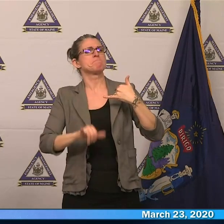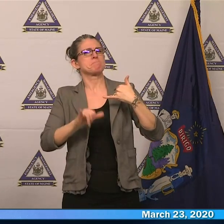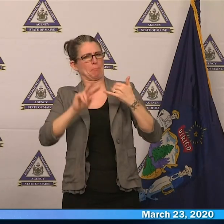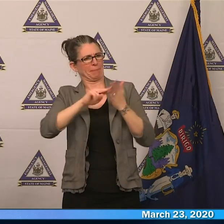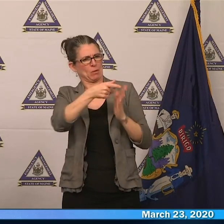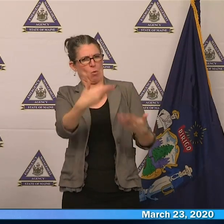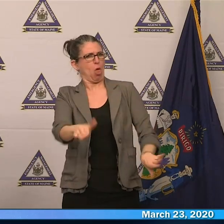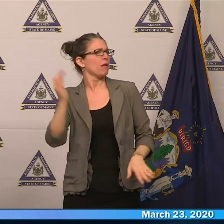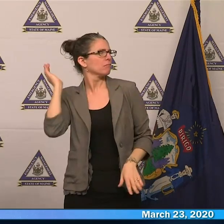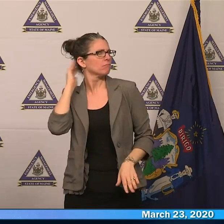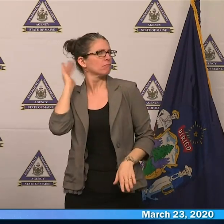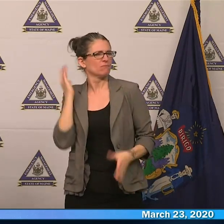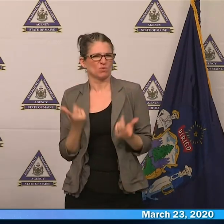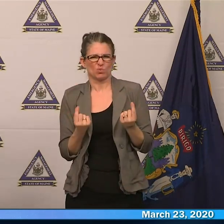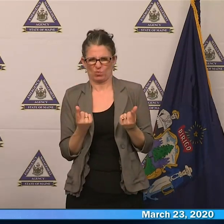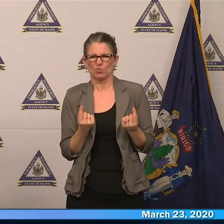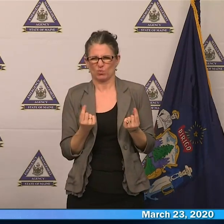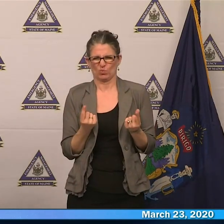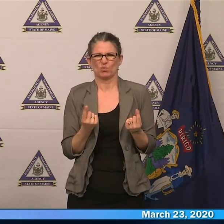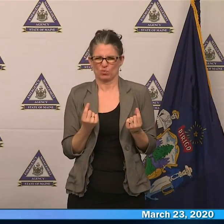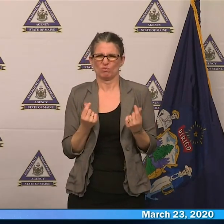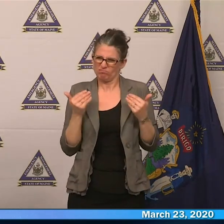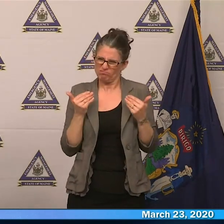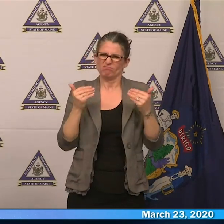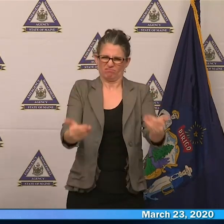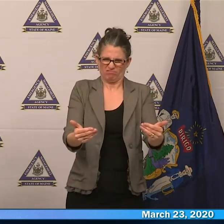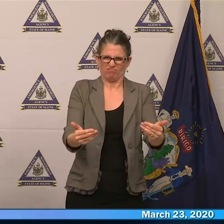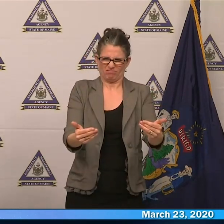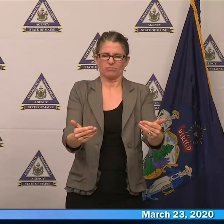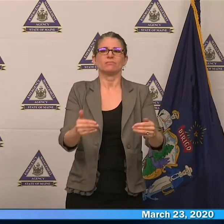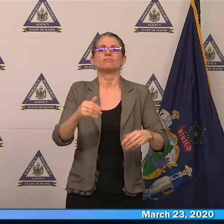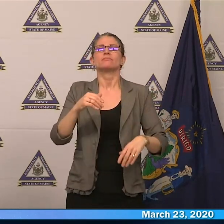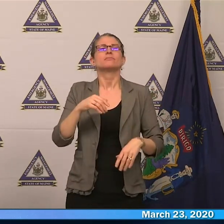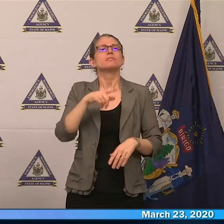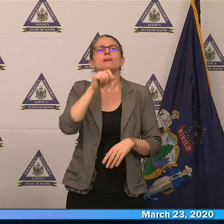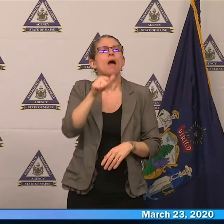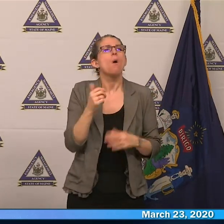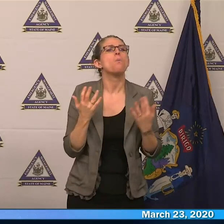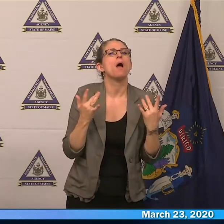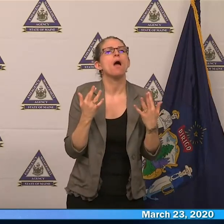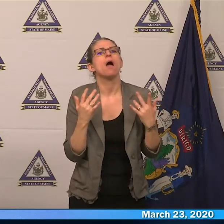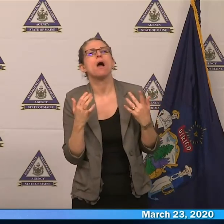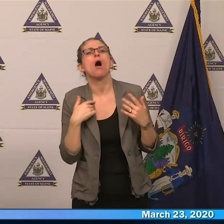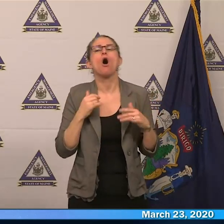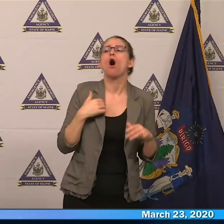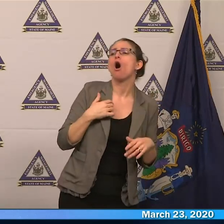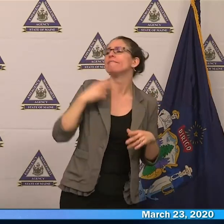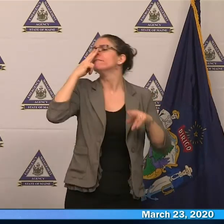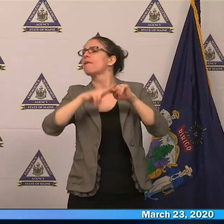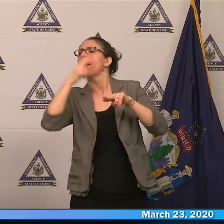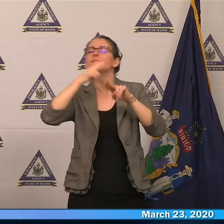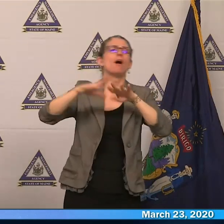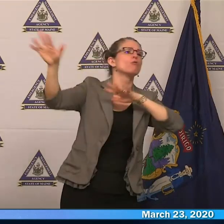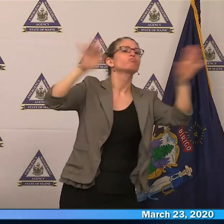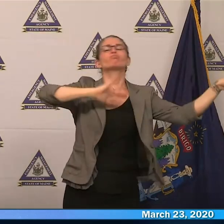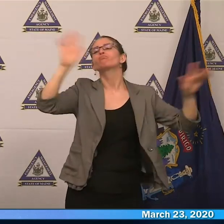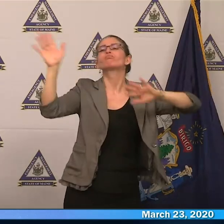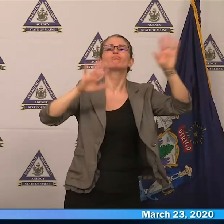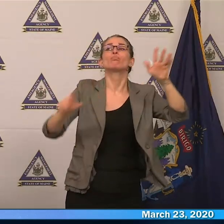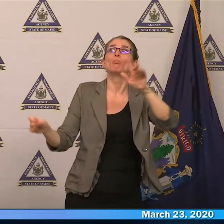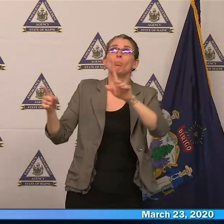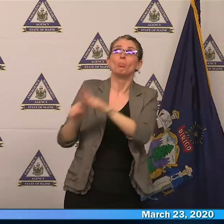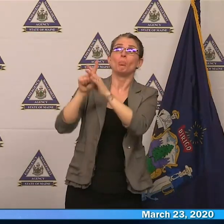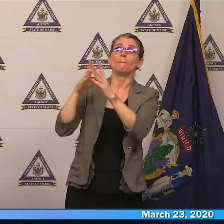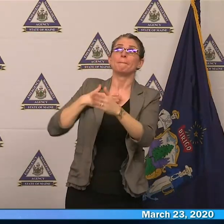in your community. Maybe it already is, maybe it's not. But because of this incubation period, this